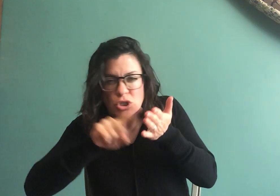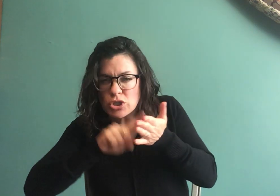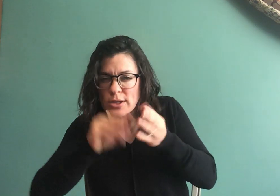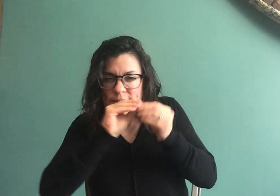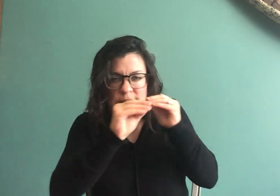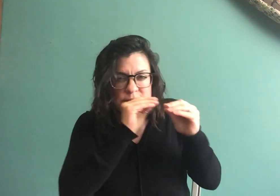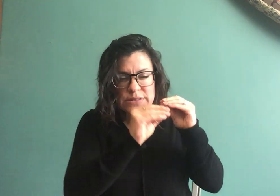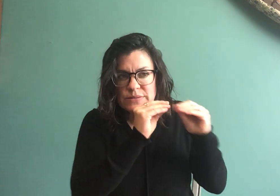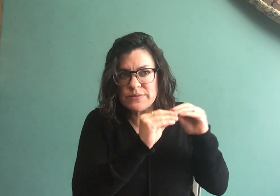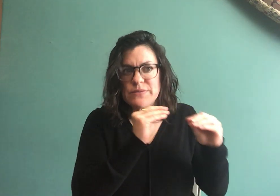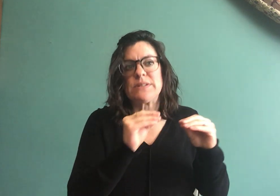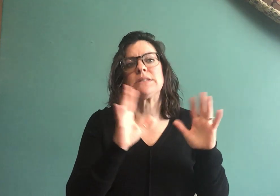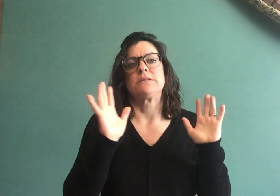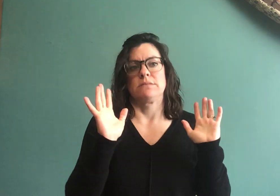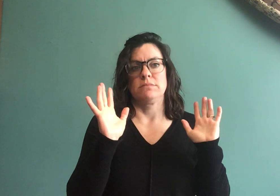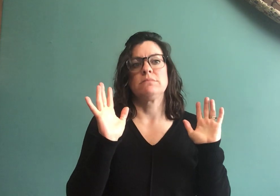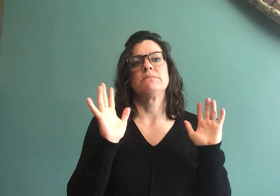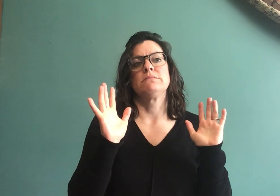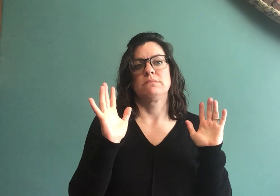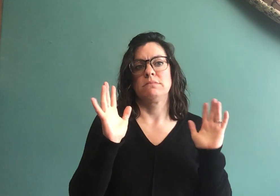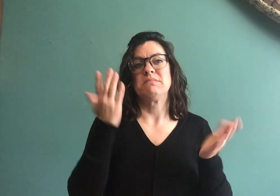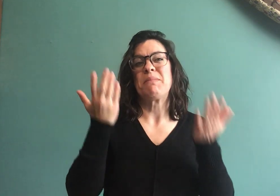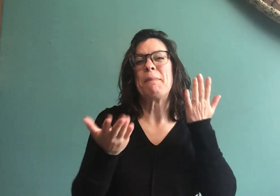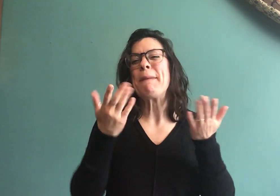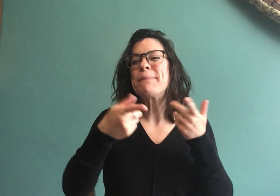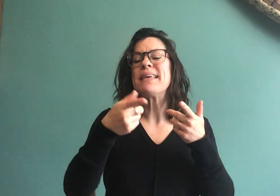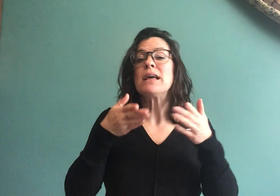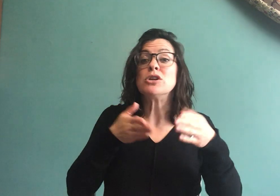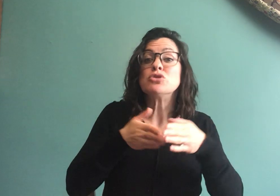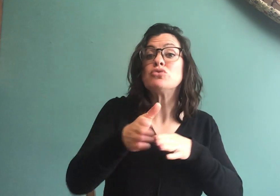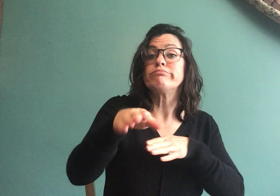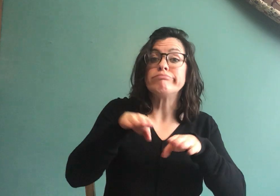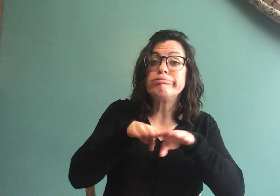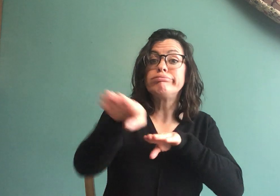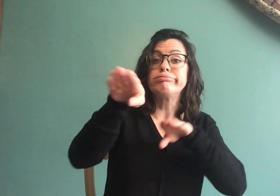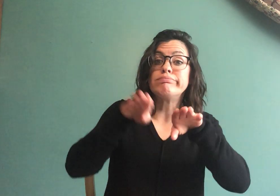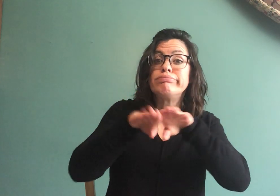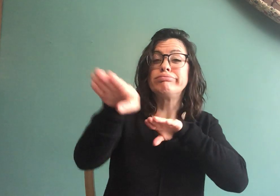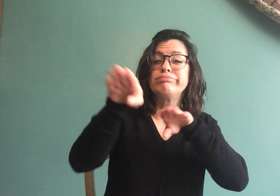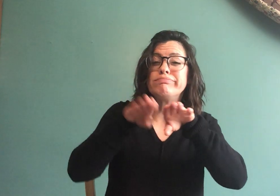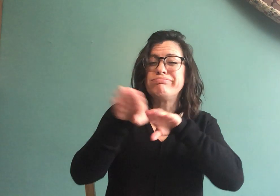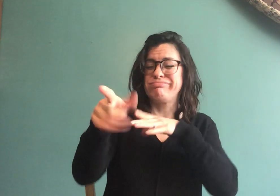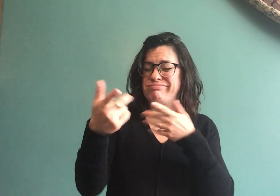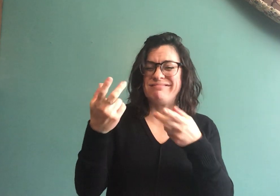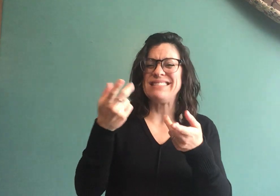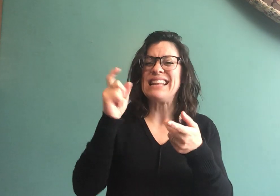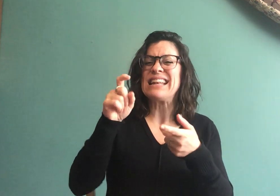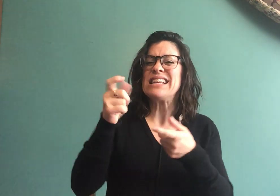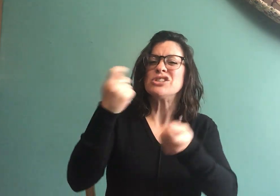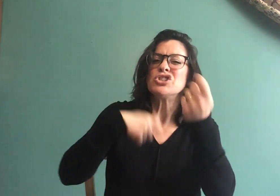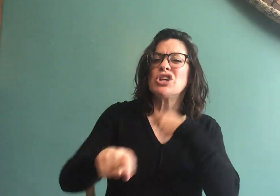blade or we're cleaning it? Turn the machine on. Okay, turn it off. Anything better than that, Sam?